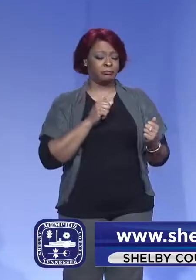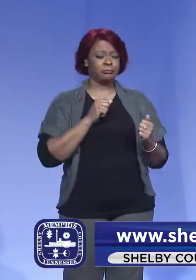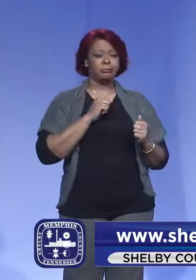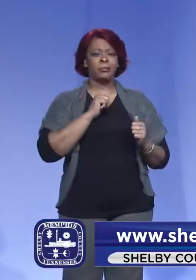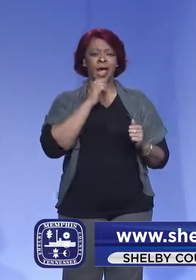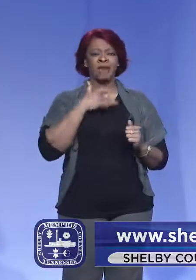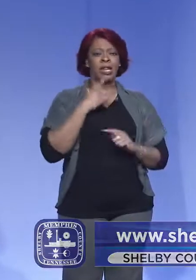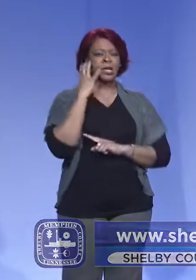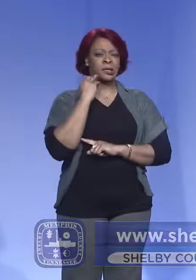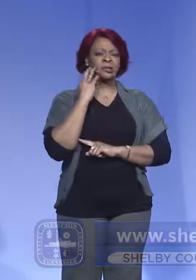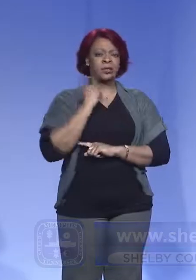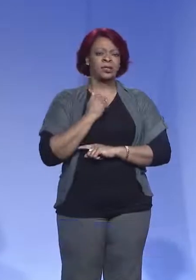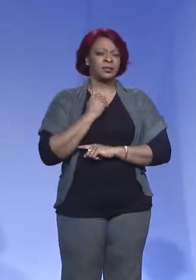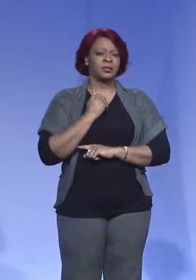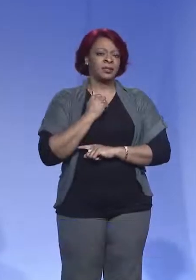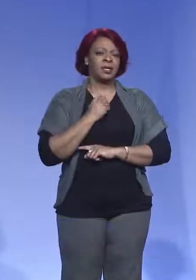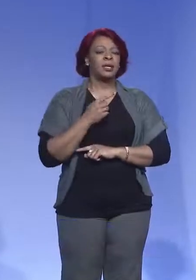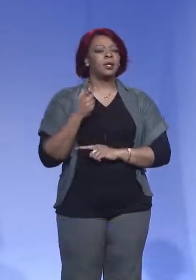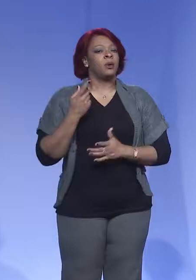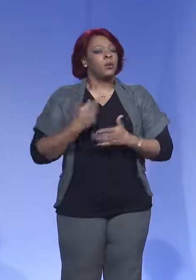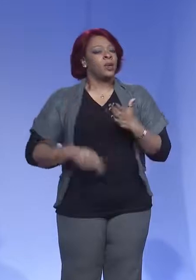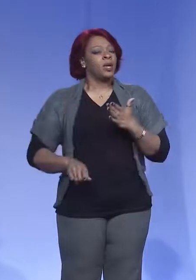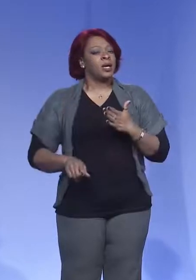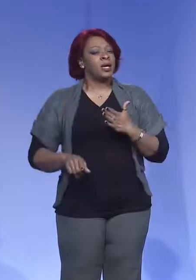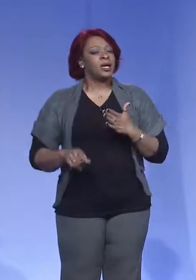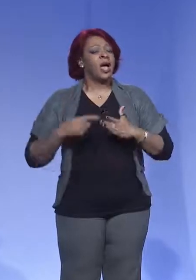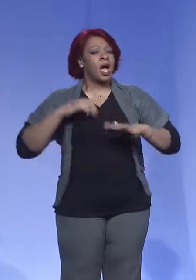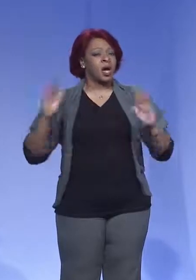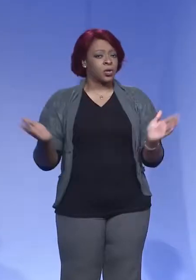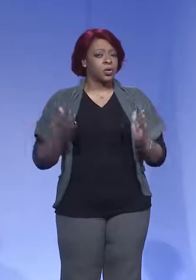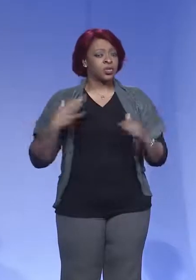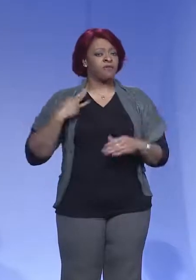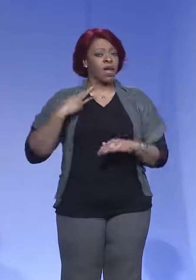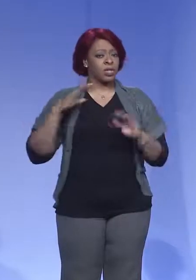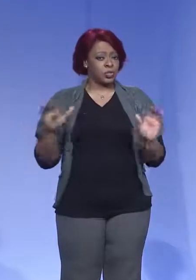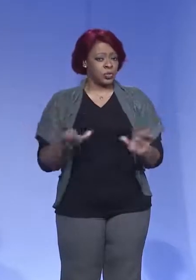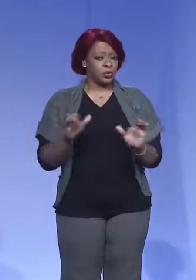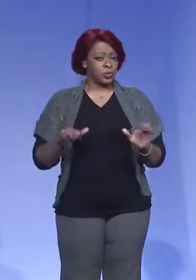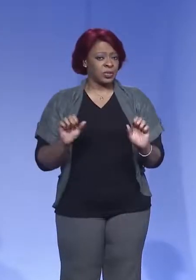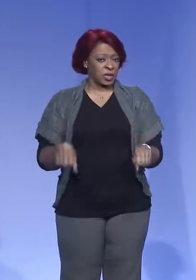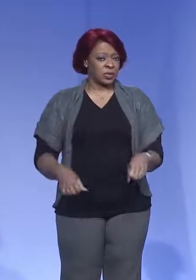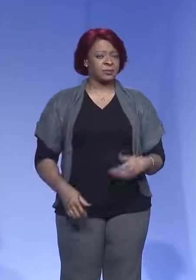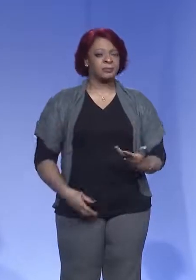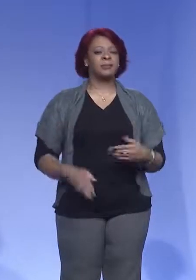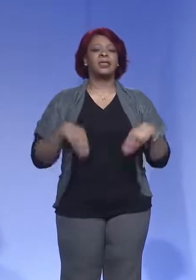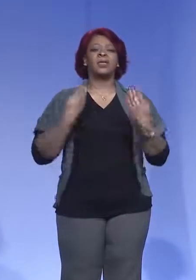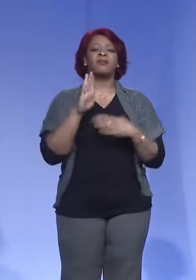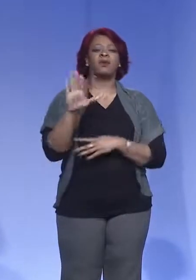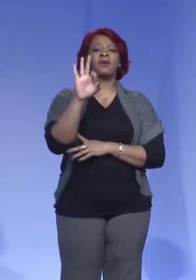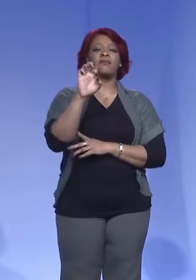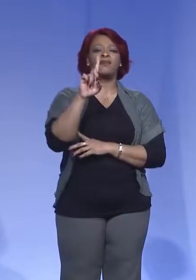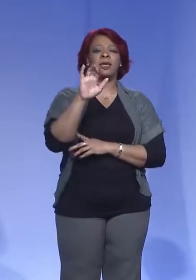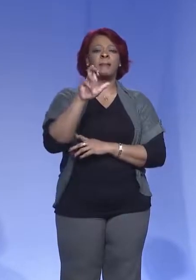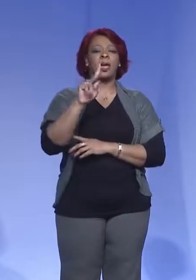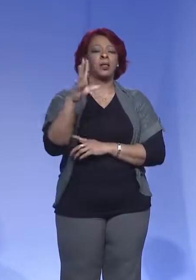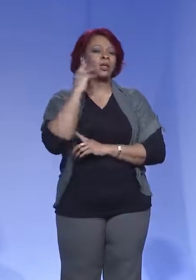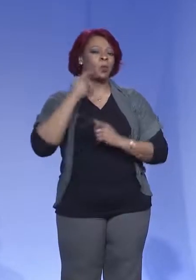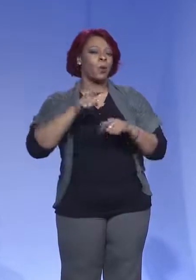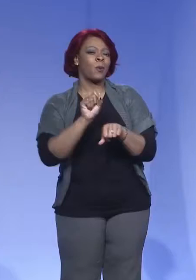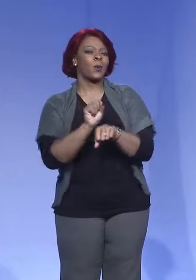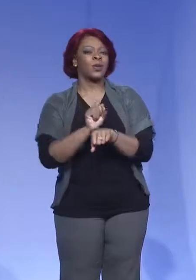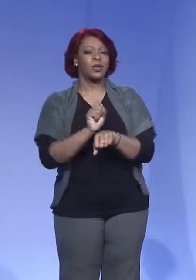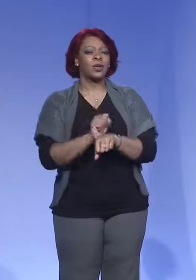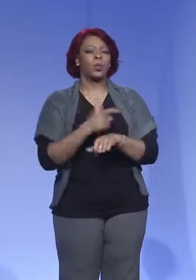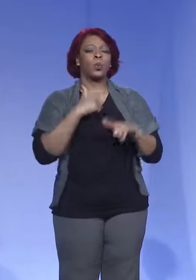their experience. What I do encourage volunteers to do, though, is give feedback on their experience.